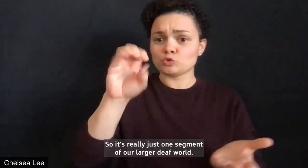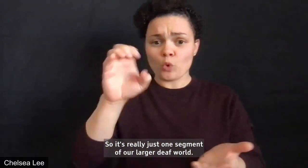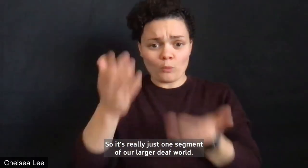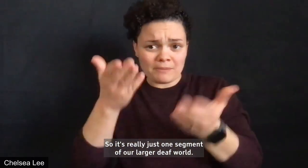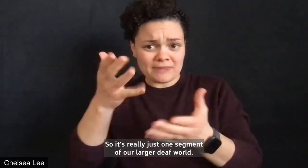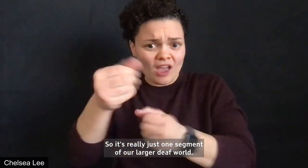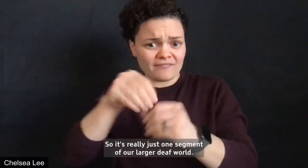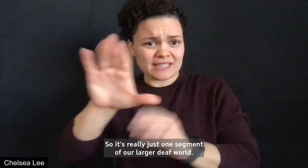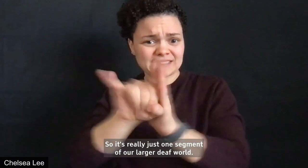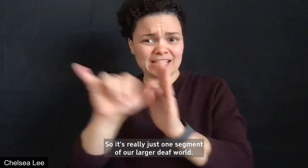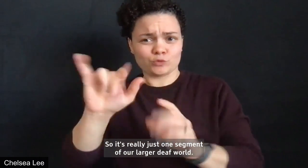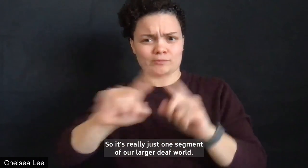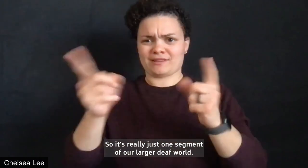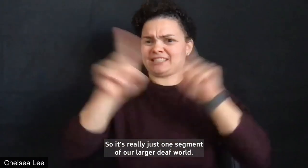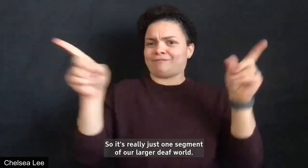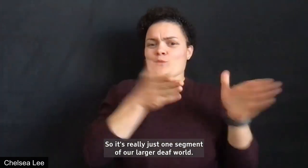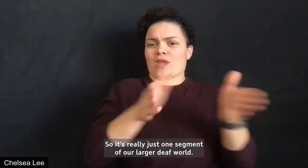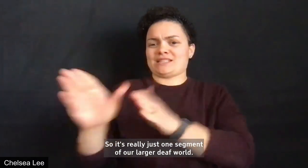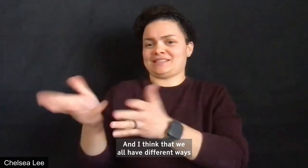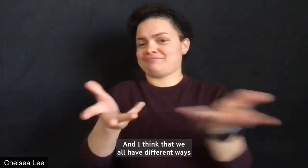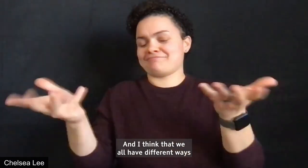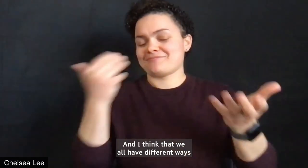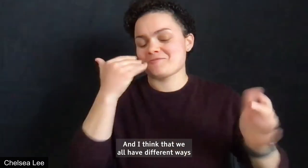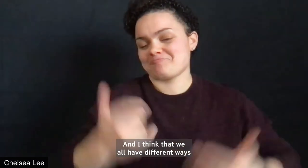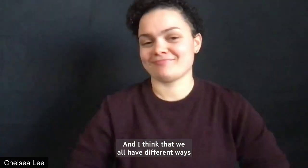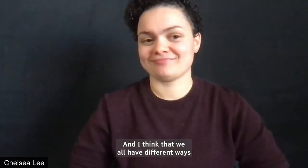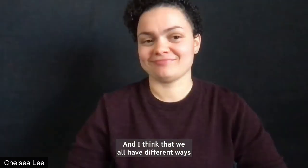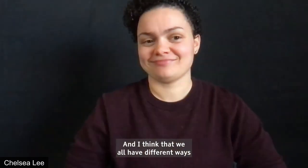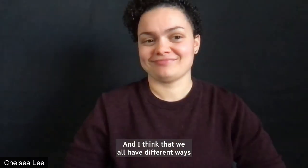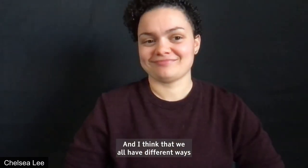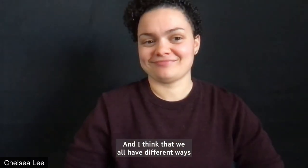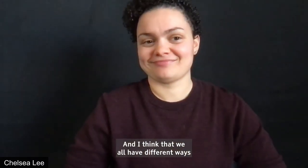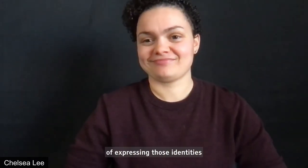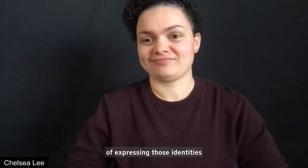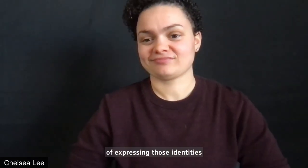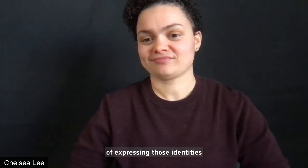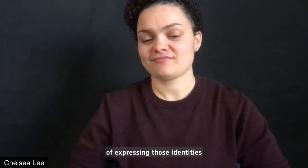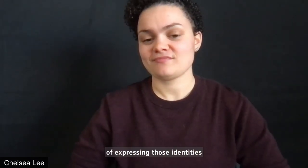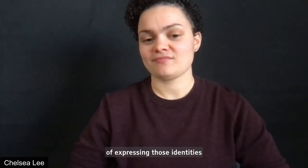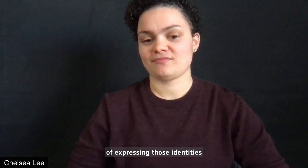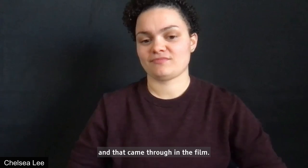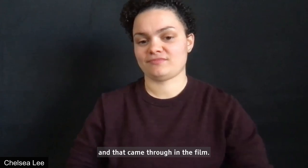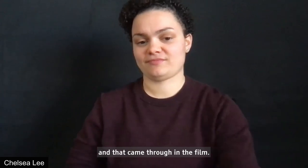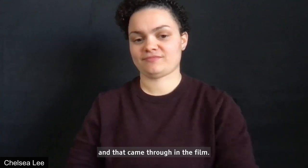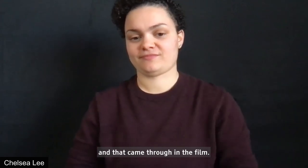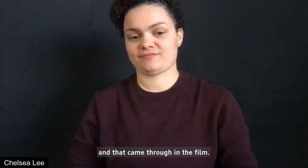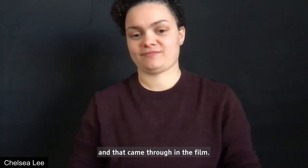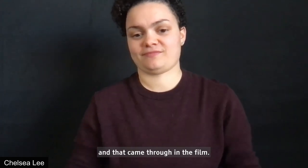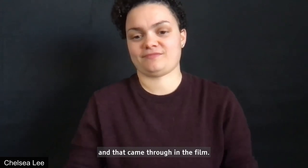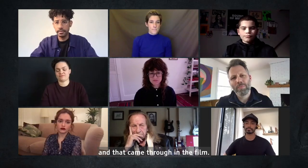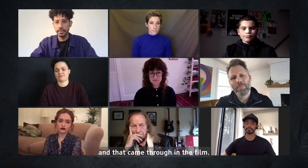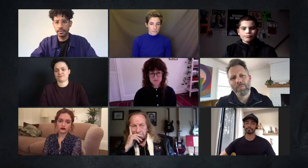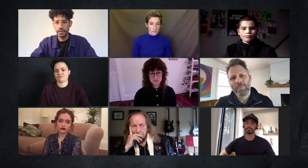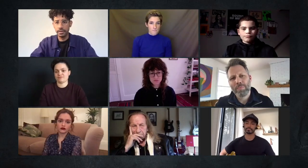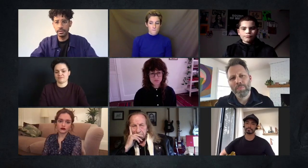one segment of our larger deaf world. And I think that we all have different ways of expressing those identities, and that came through in the